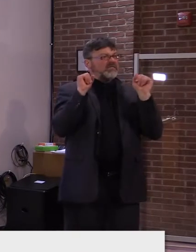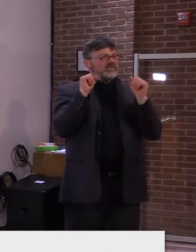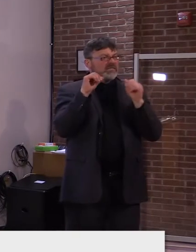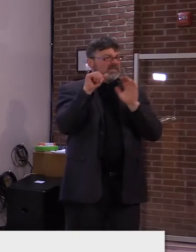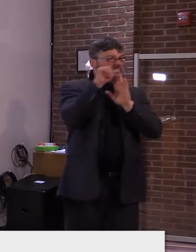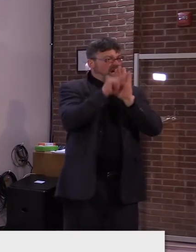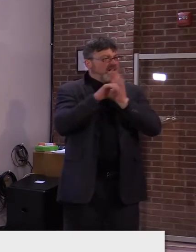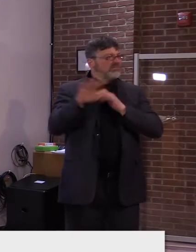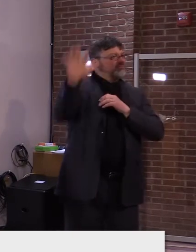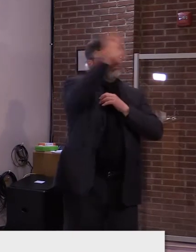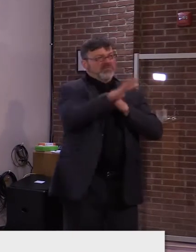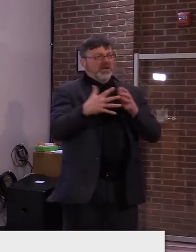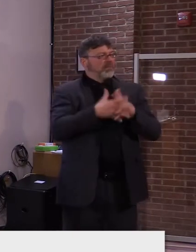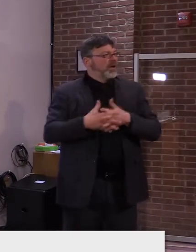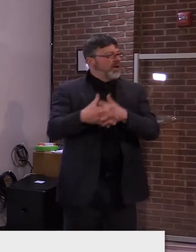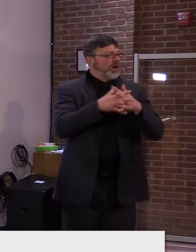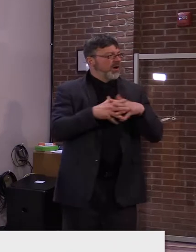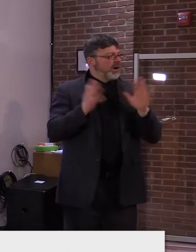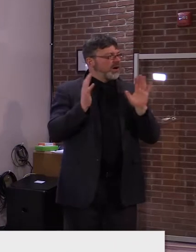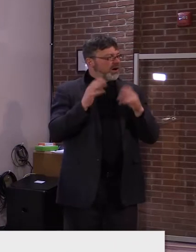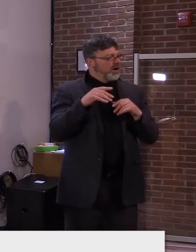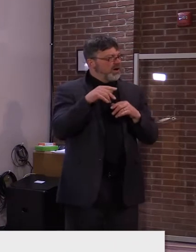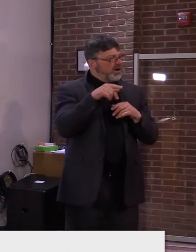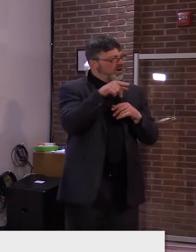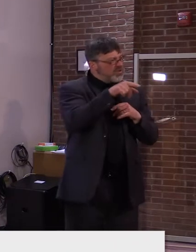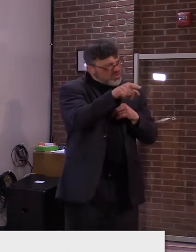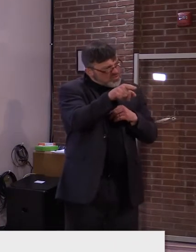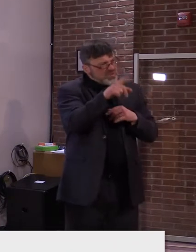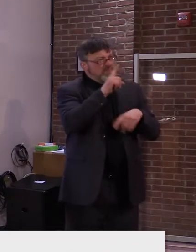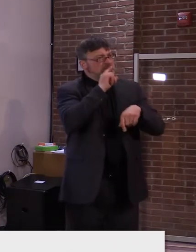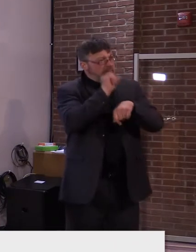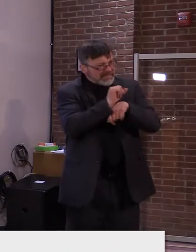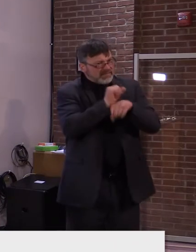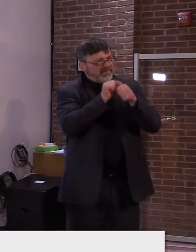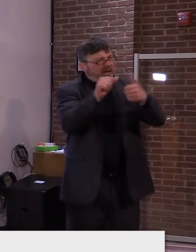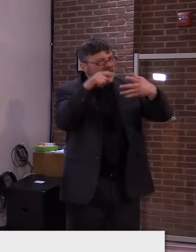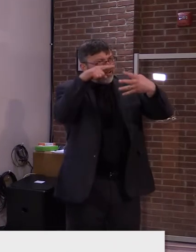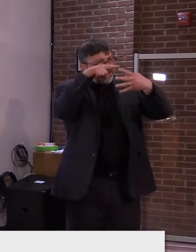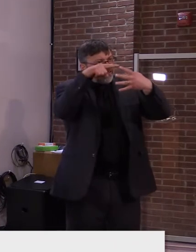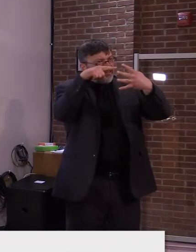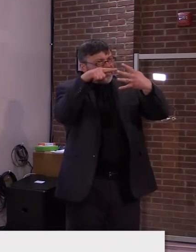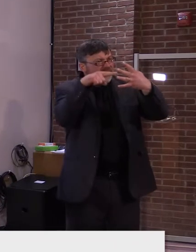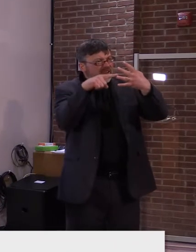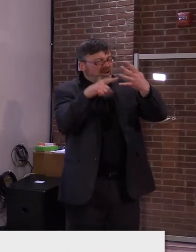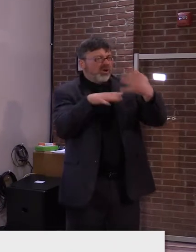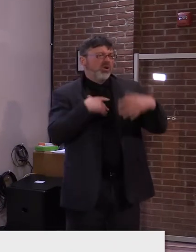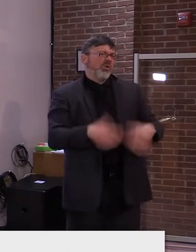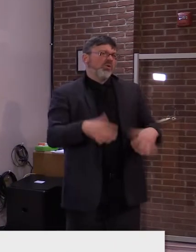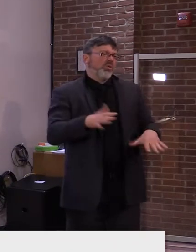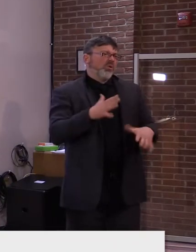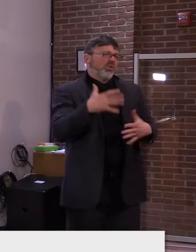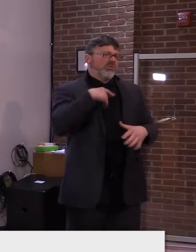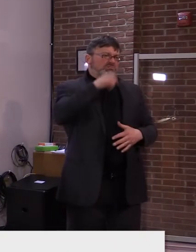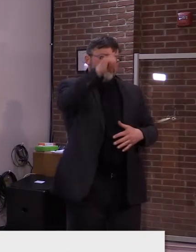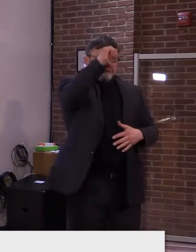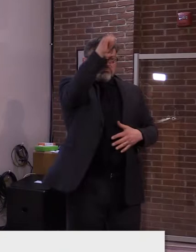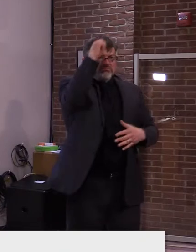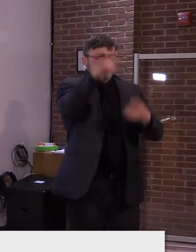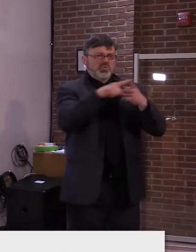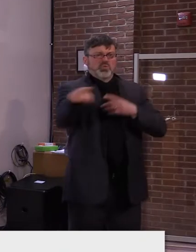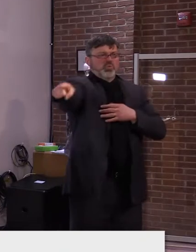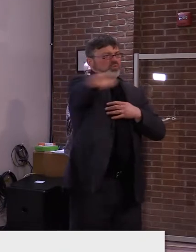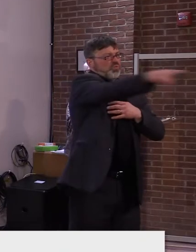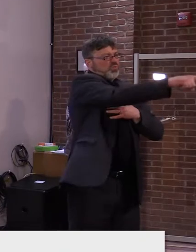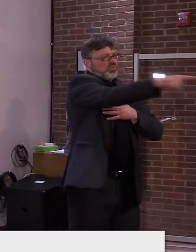thing, masking, staying 6 feet apart, washing hands, staying home with sick when they're sick, and avoiding